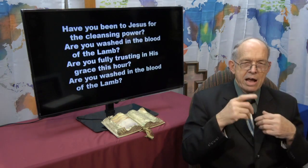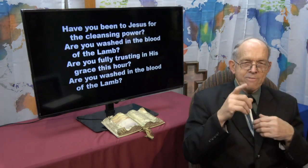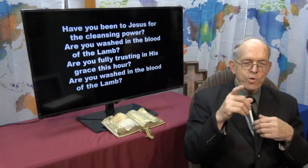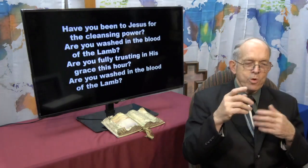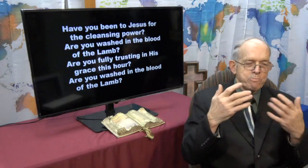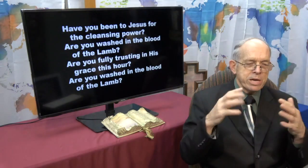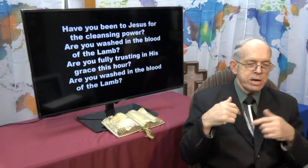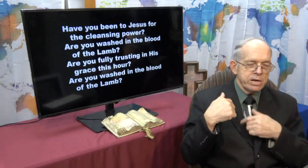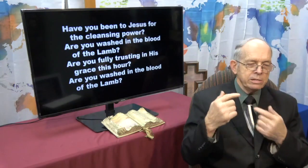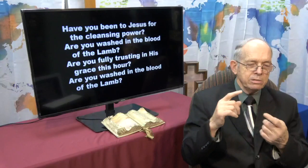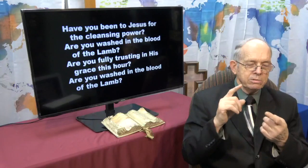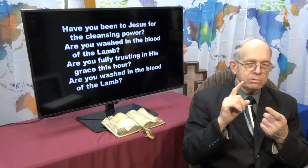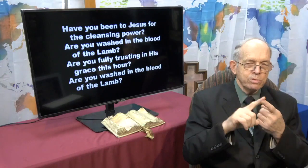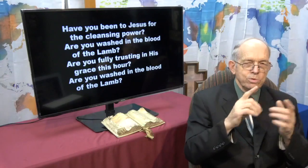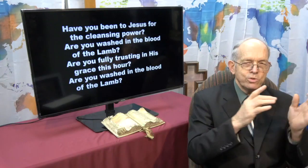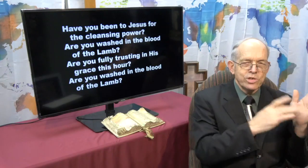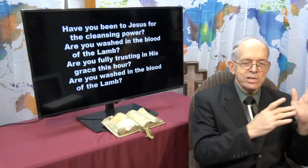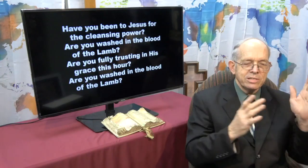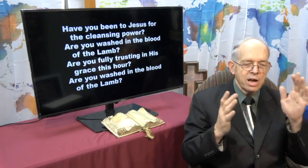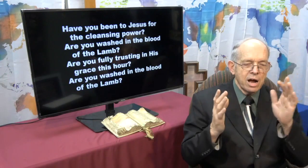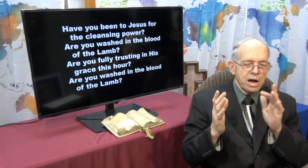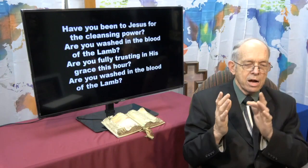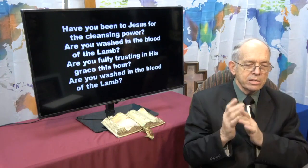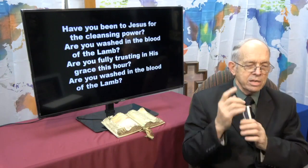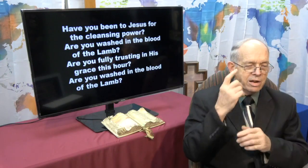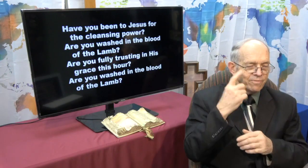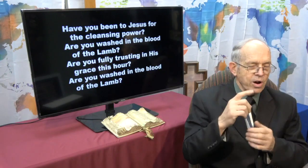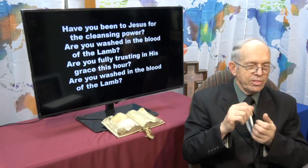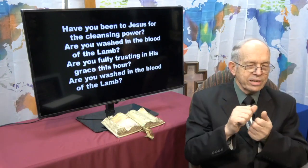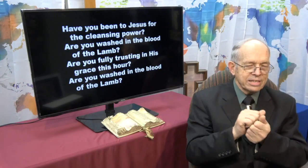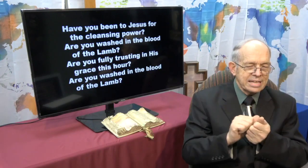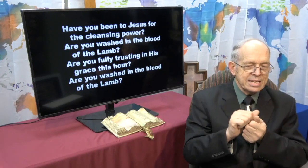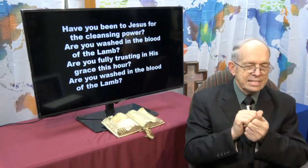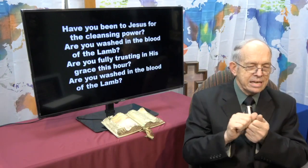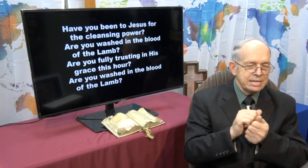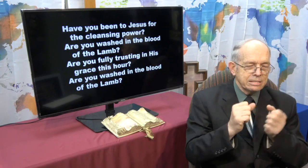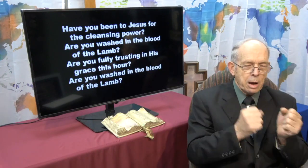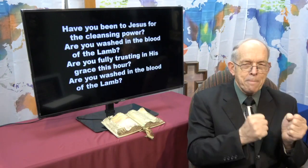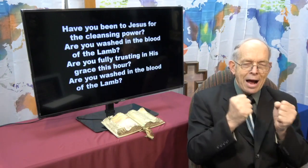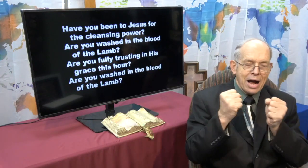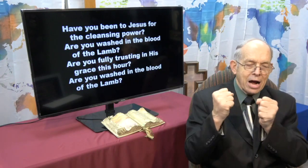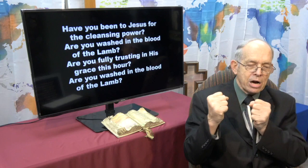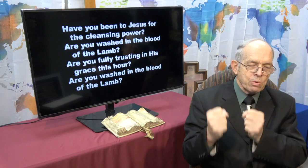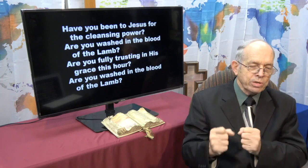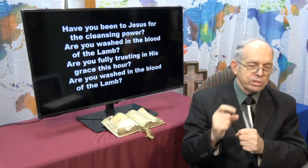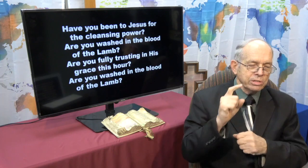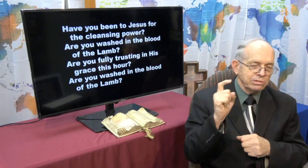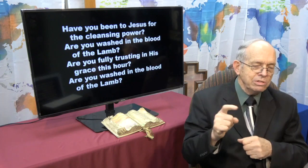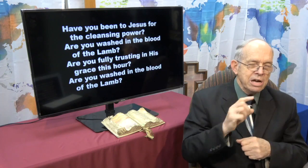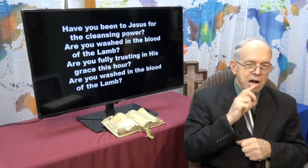Have you been to Jesus for the crazy, the power?